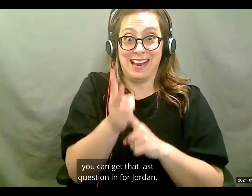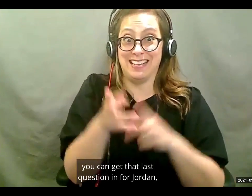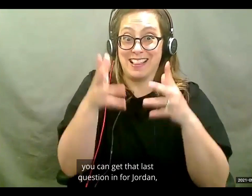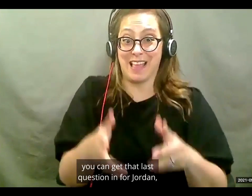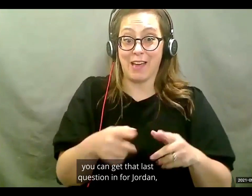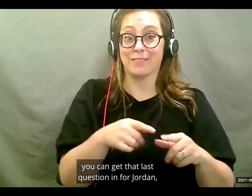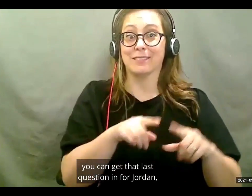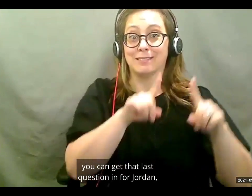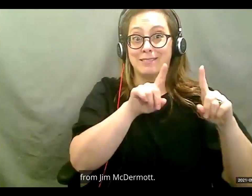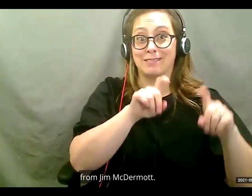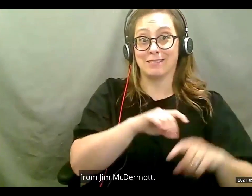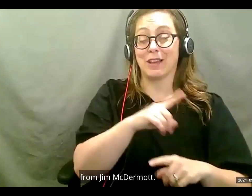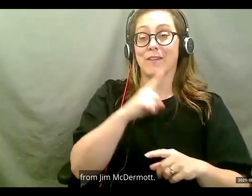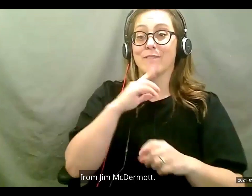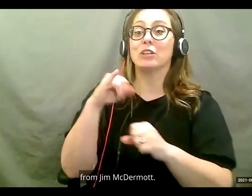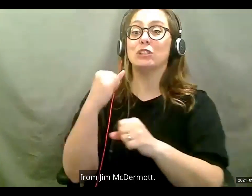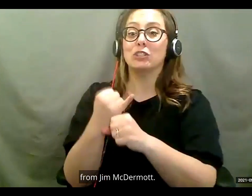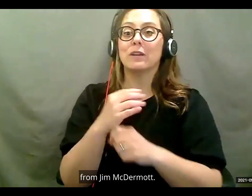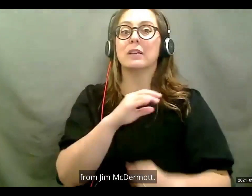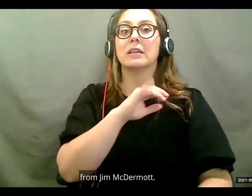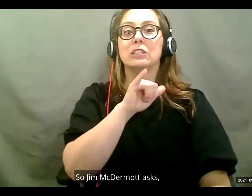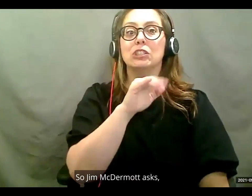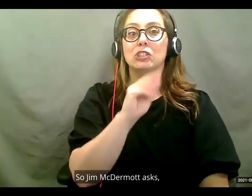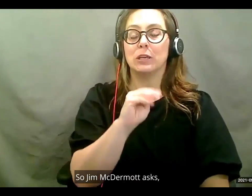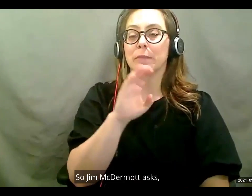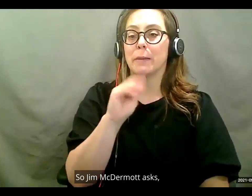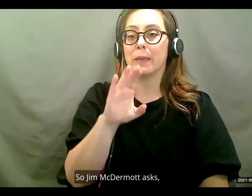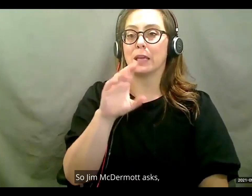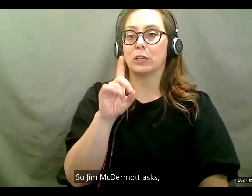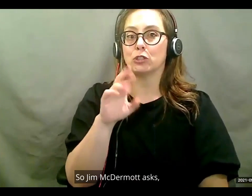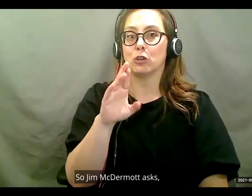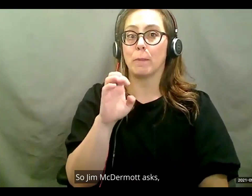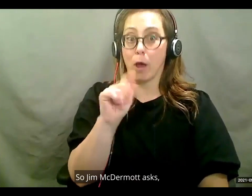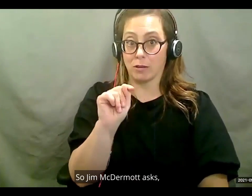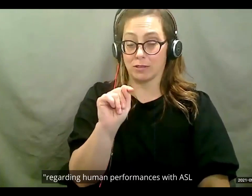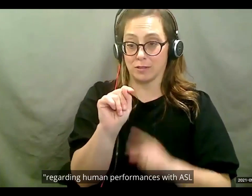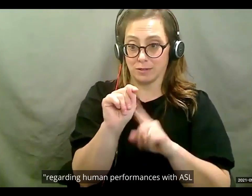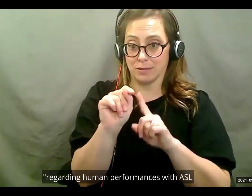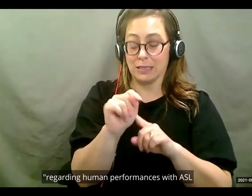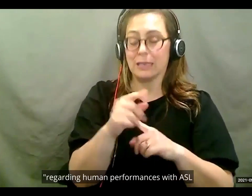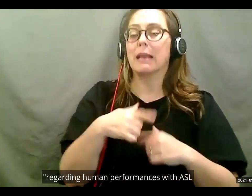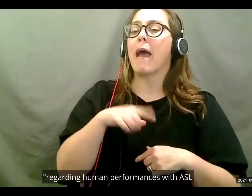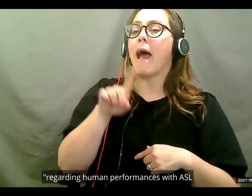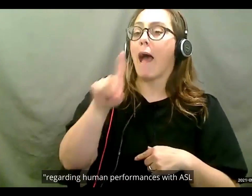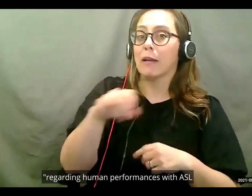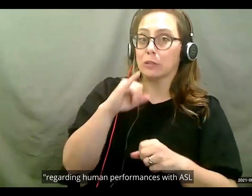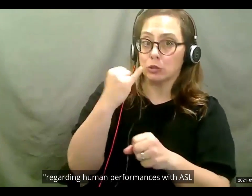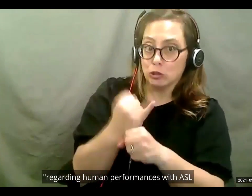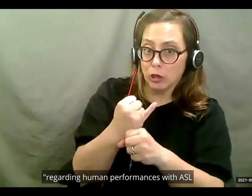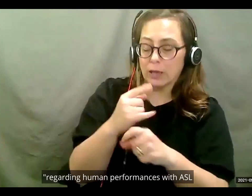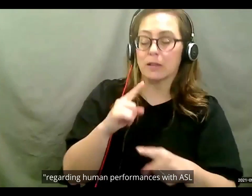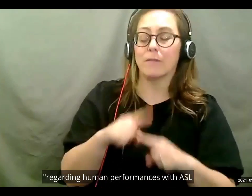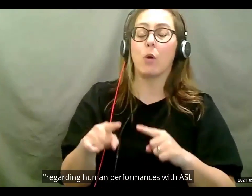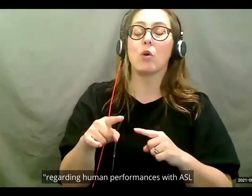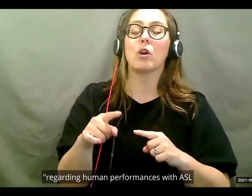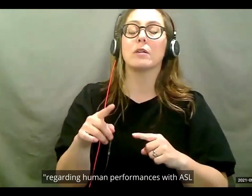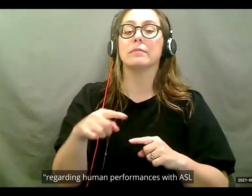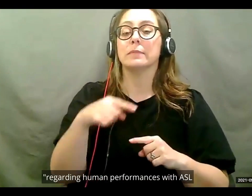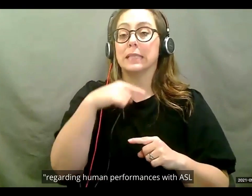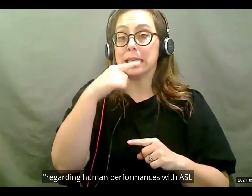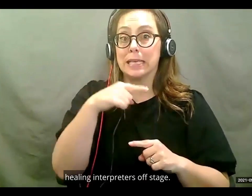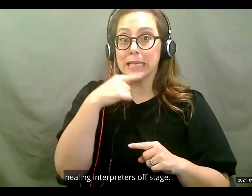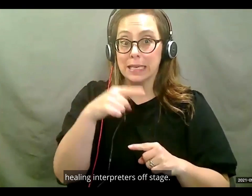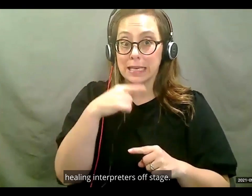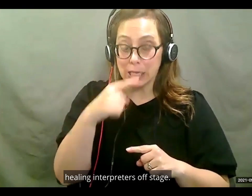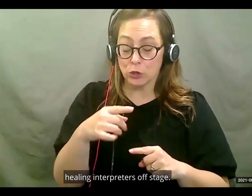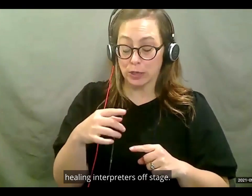in for Jordan from Jim McDermott. So Jim McDermott asks, regarding hearing performances with